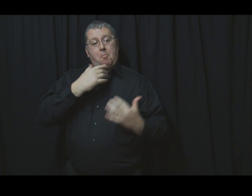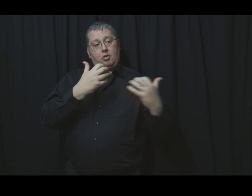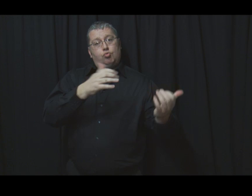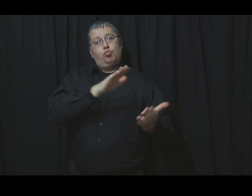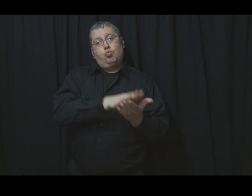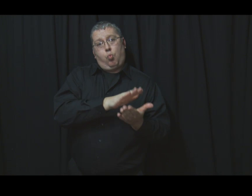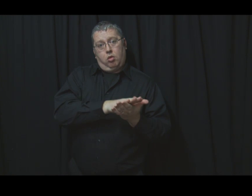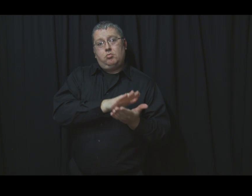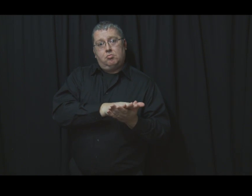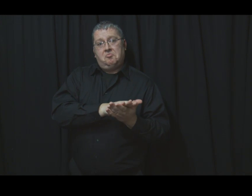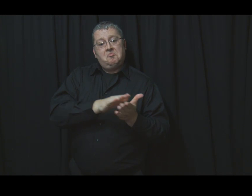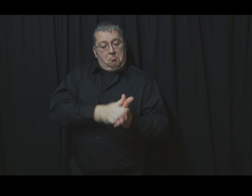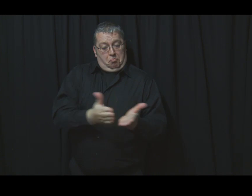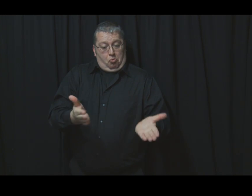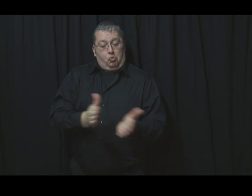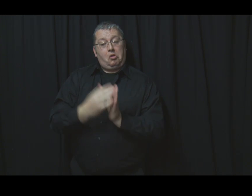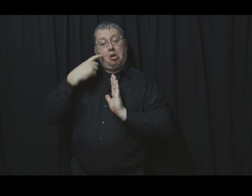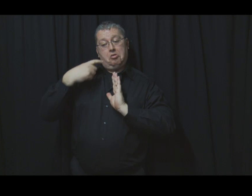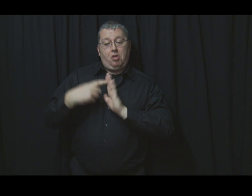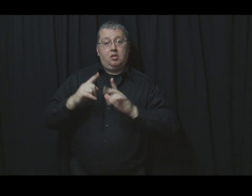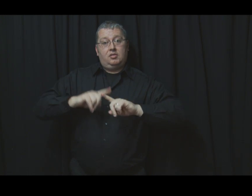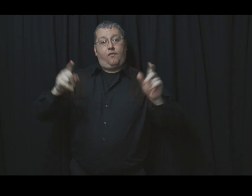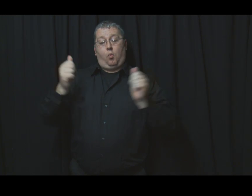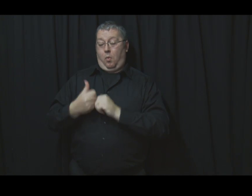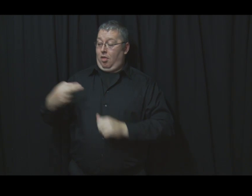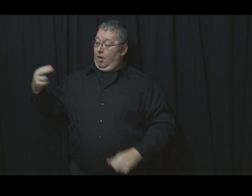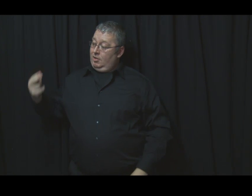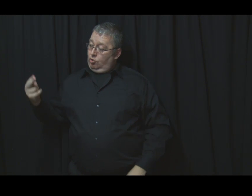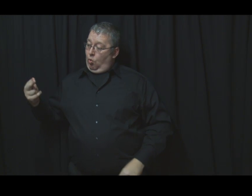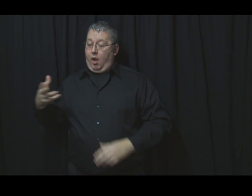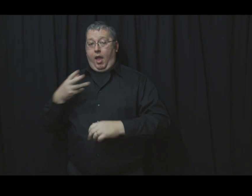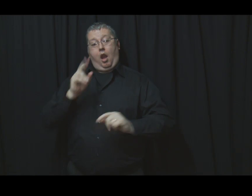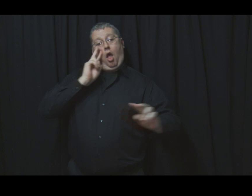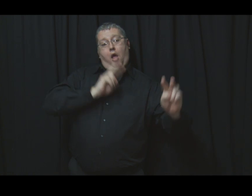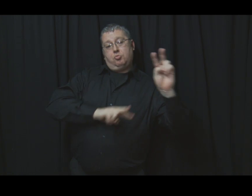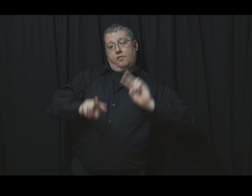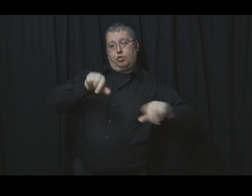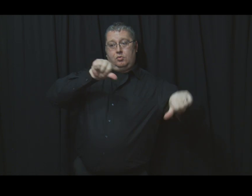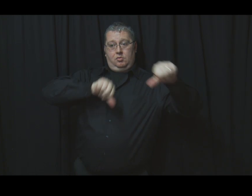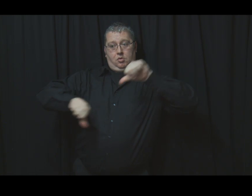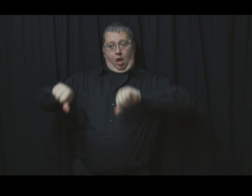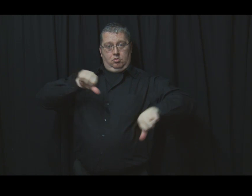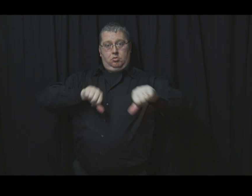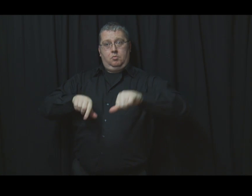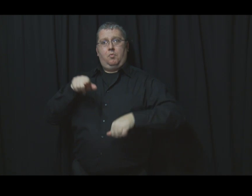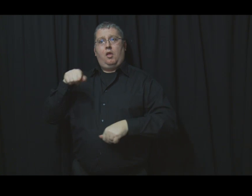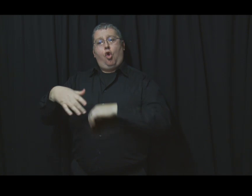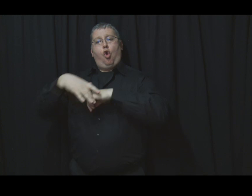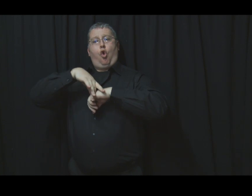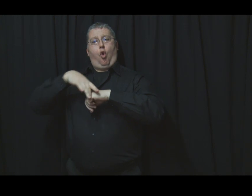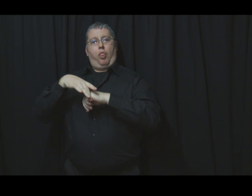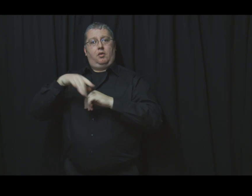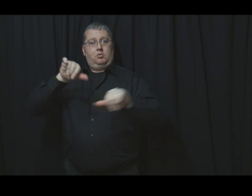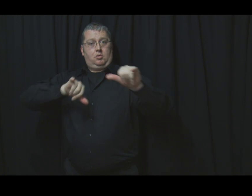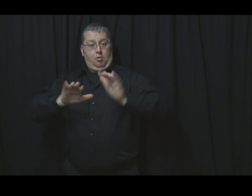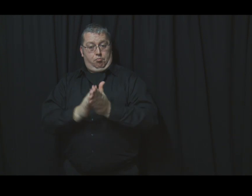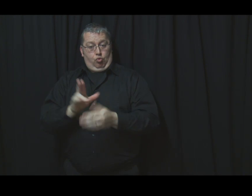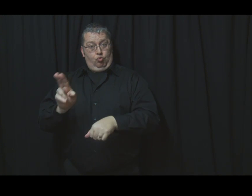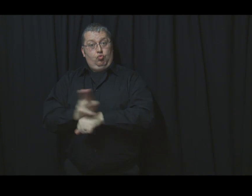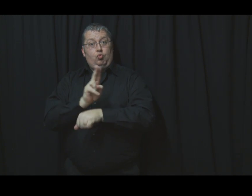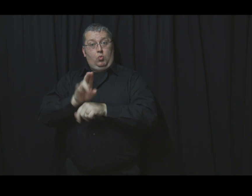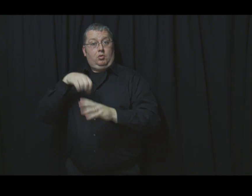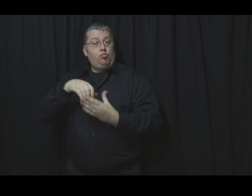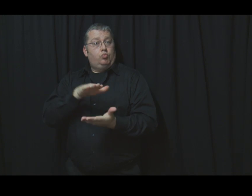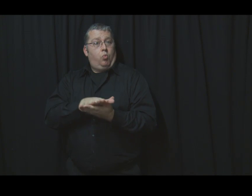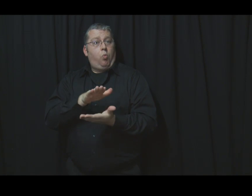well, they sort of acknowledge the difference between historical and observational science. Here is an earth science textbook that's used in public schools,